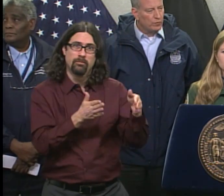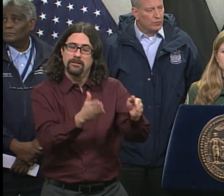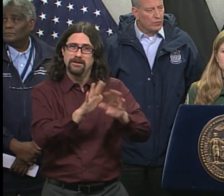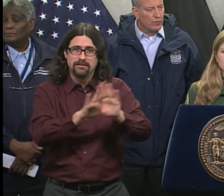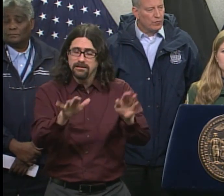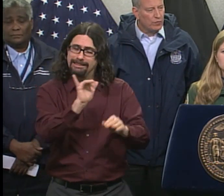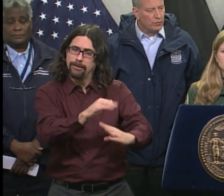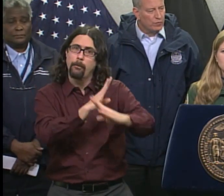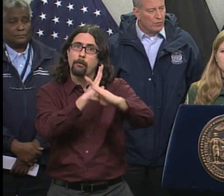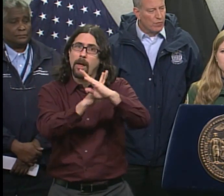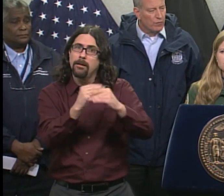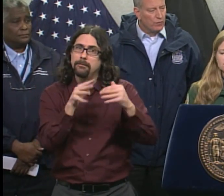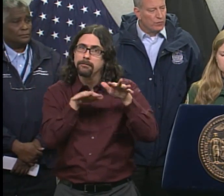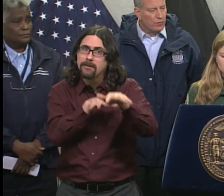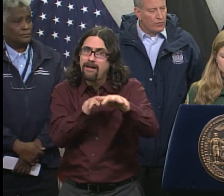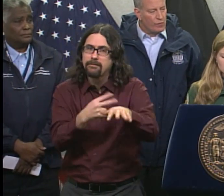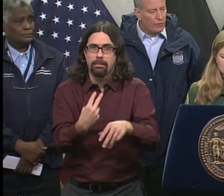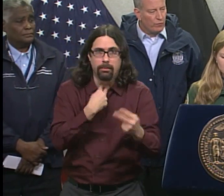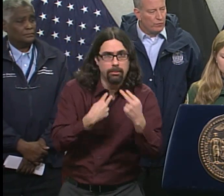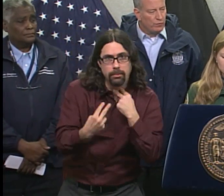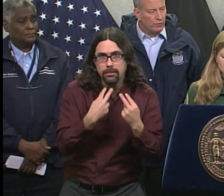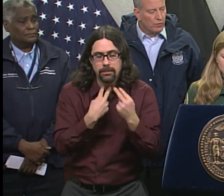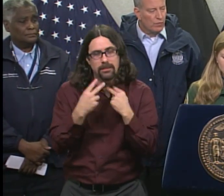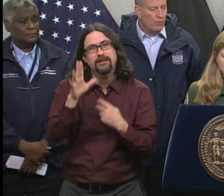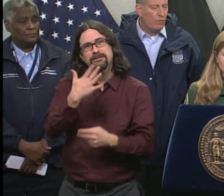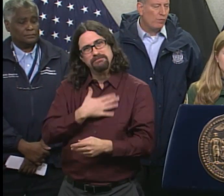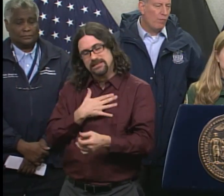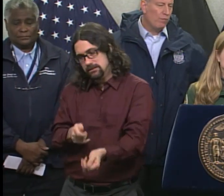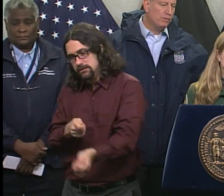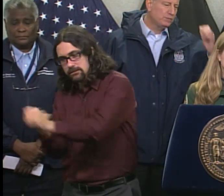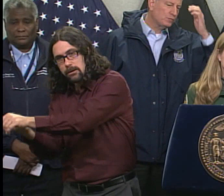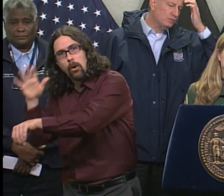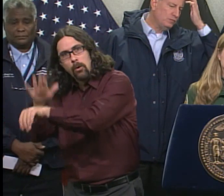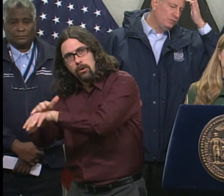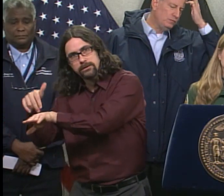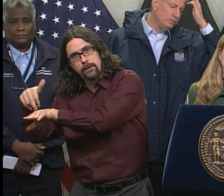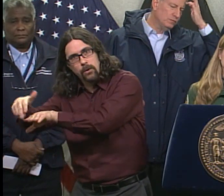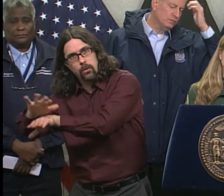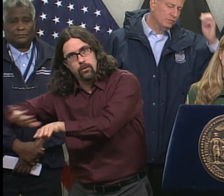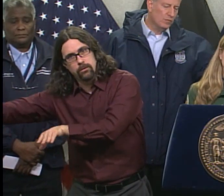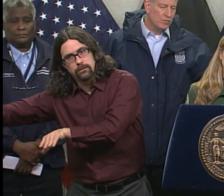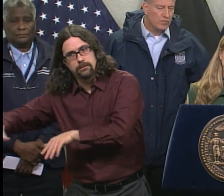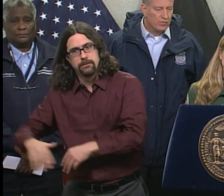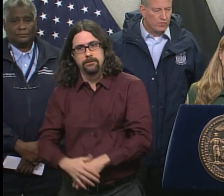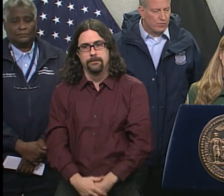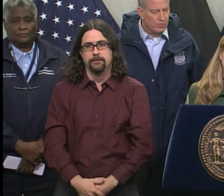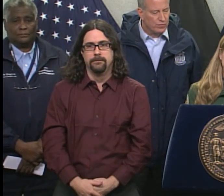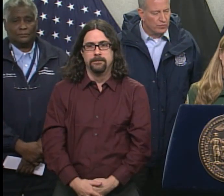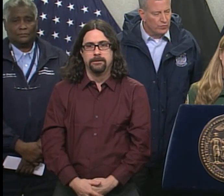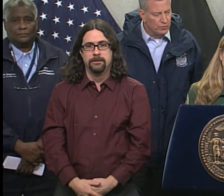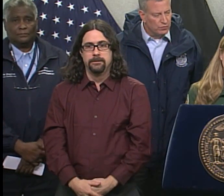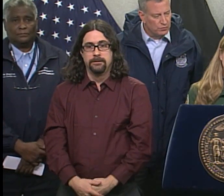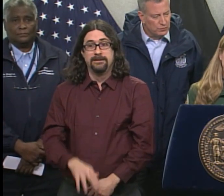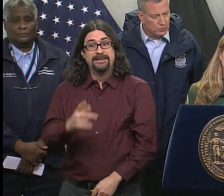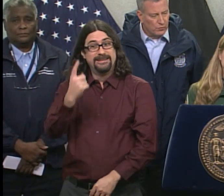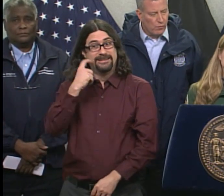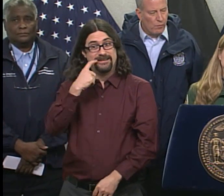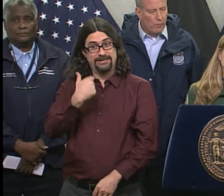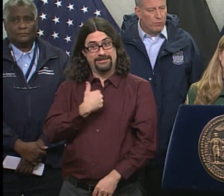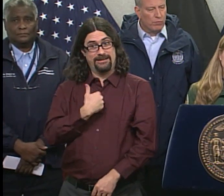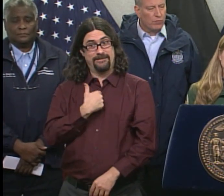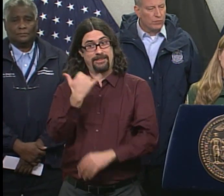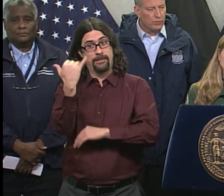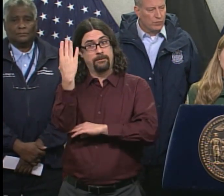made it so that they got stuck, and that's going to slow us down. I do want to thank people for following the travel ban.